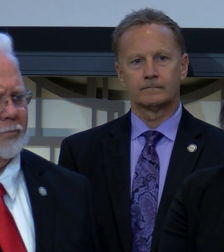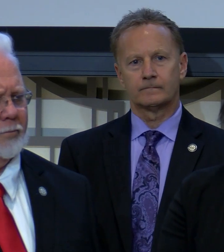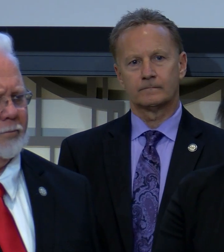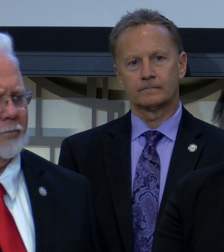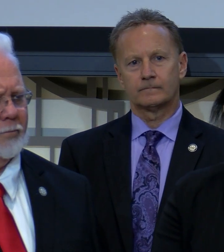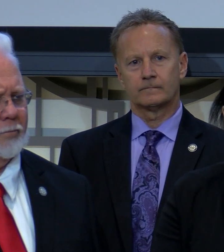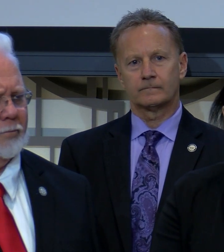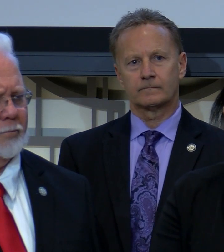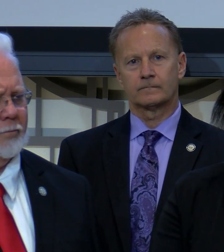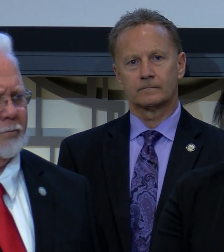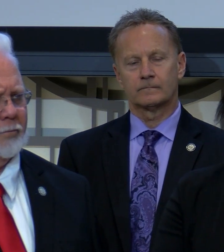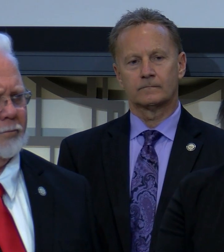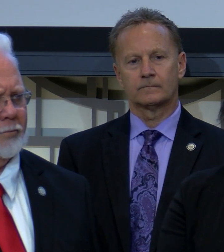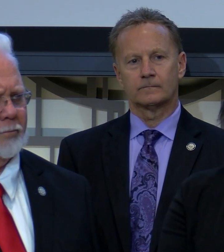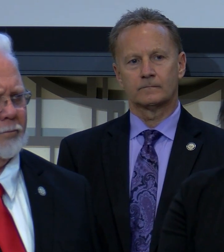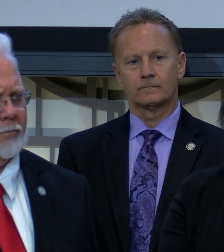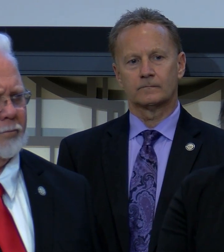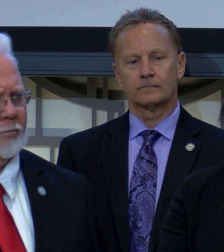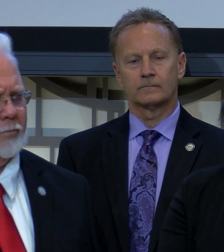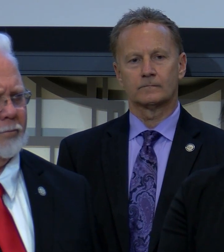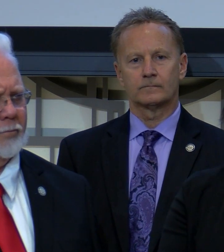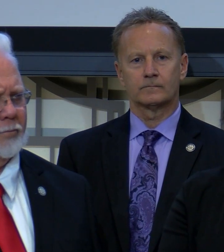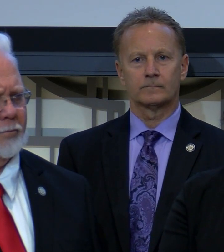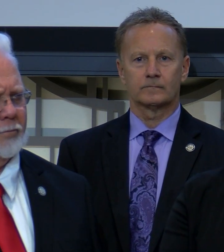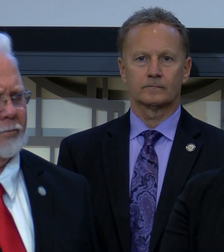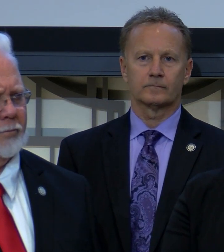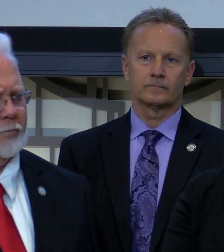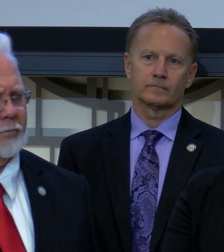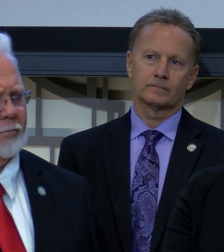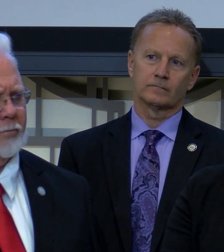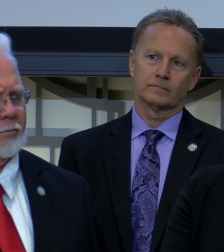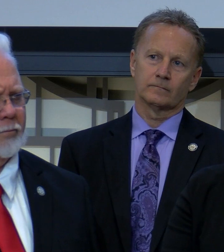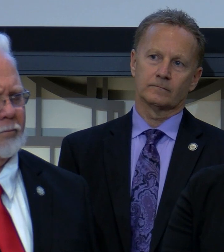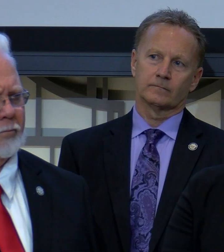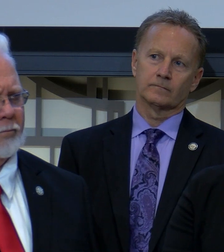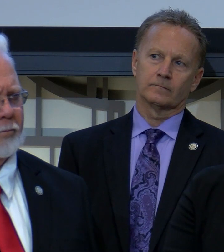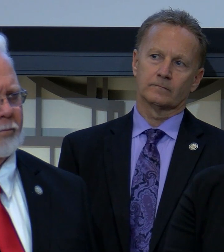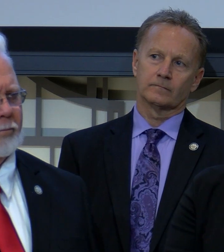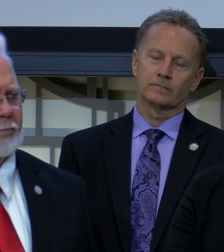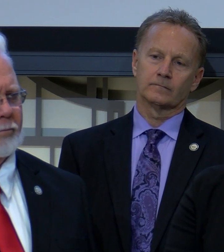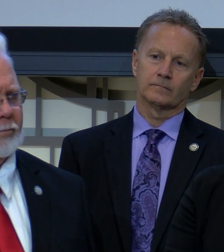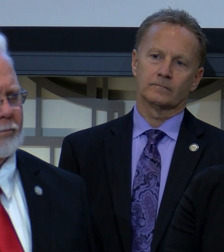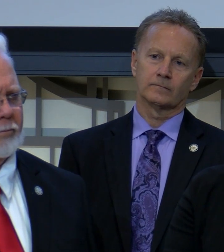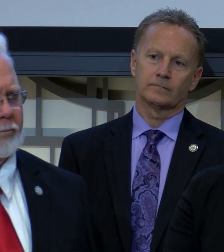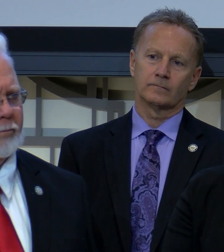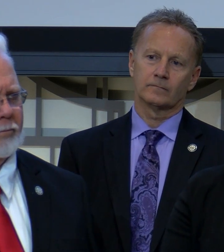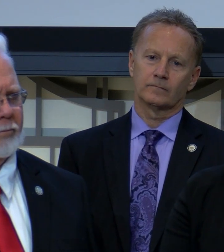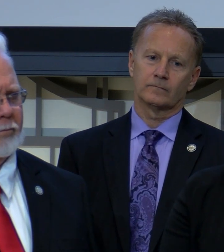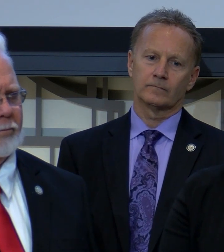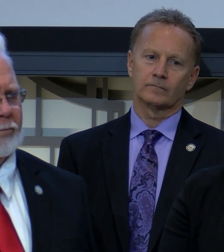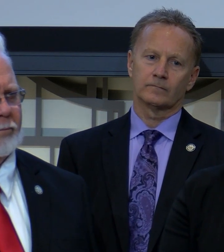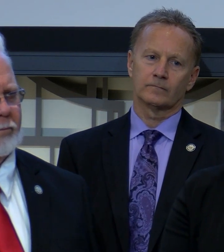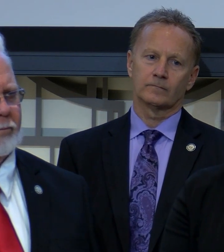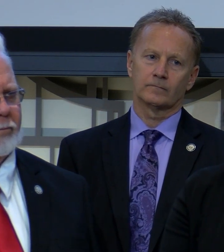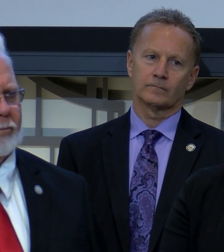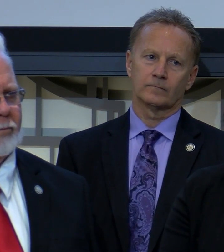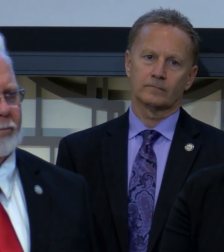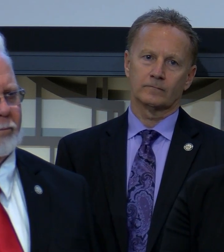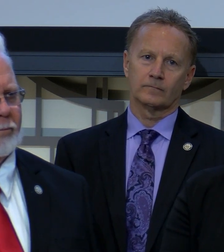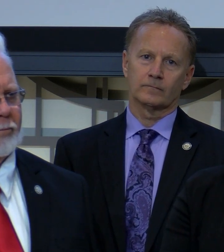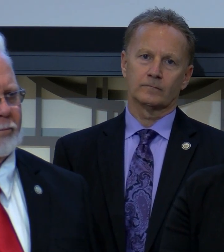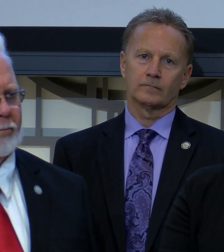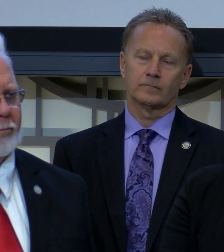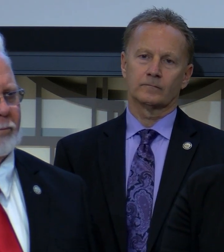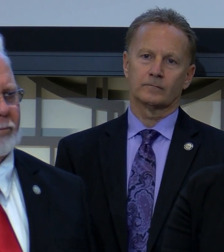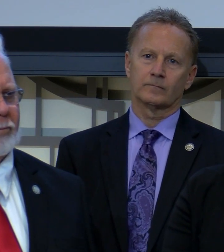to government authorities. Additionally, TRA is engaged with the national retail and food associations to stay aware of developments